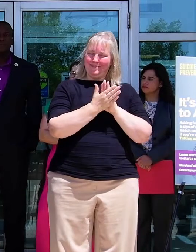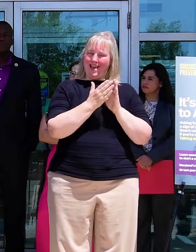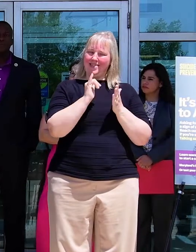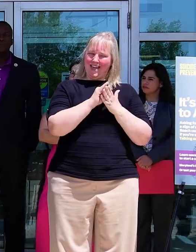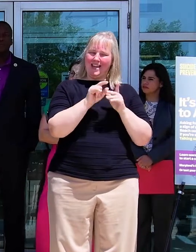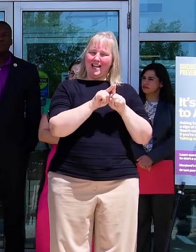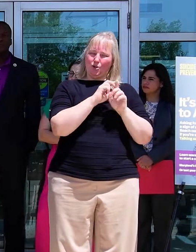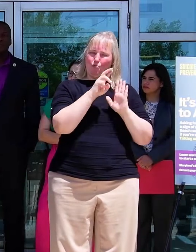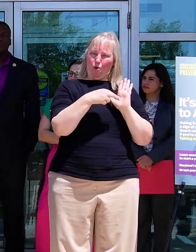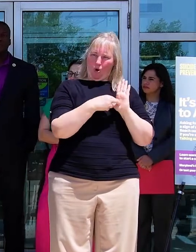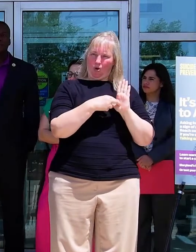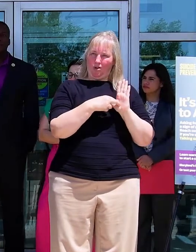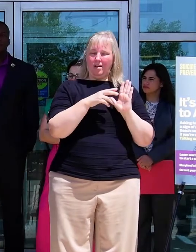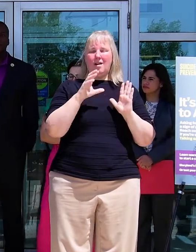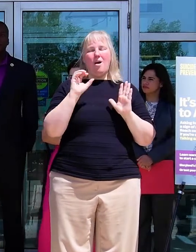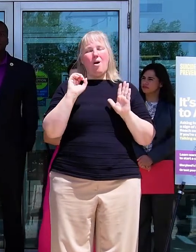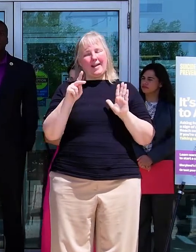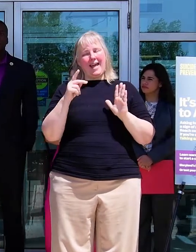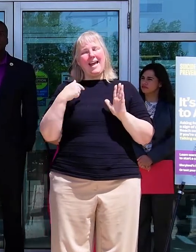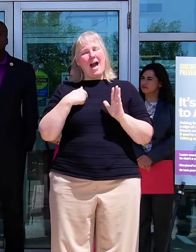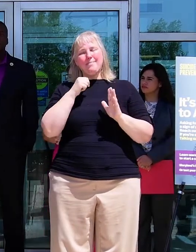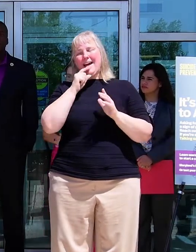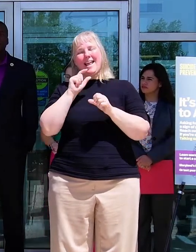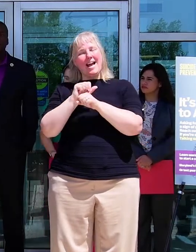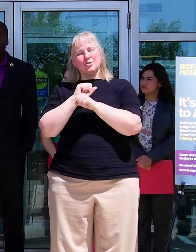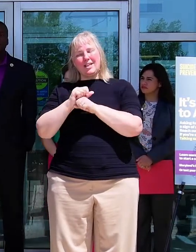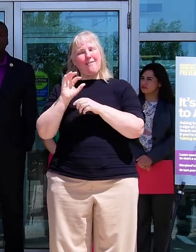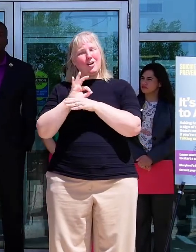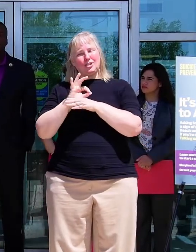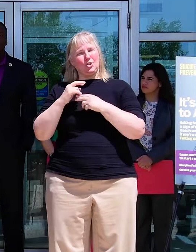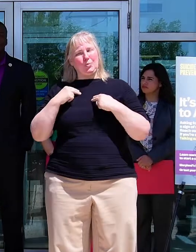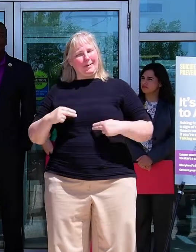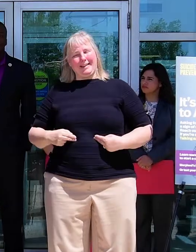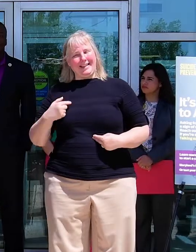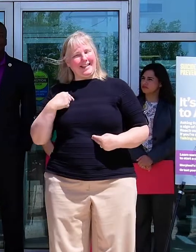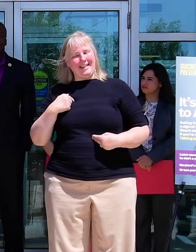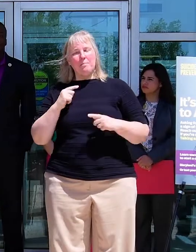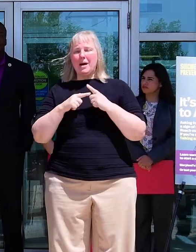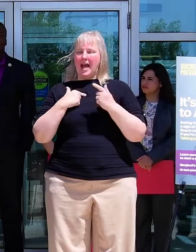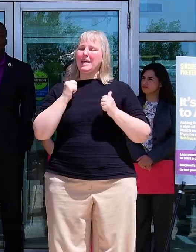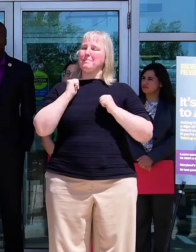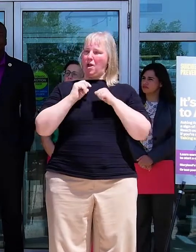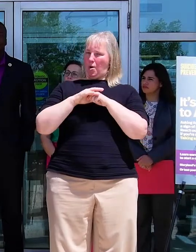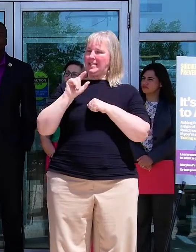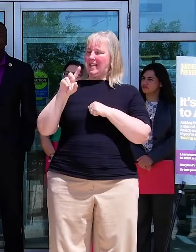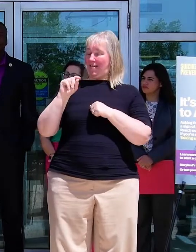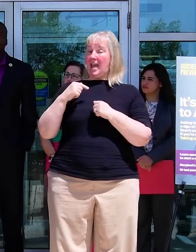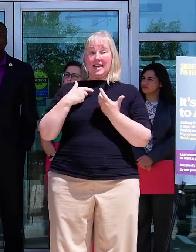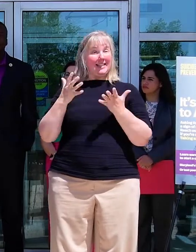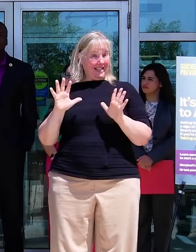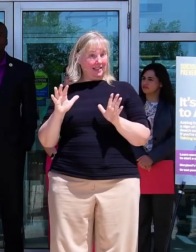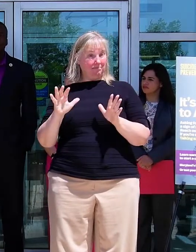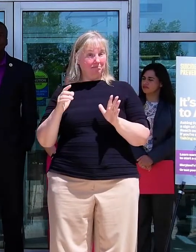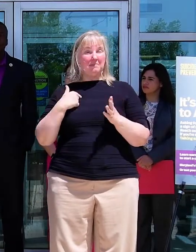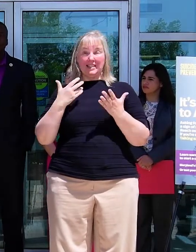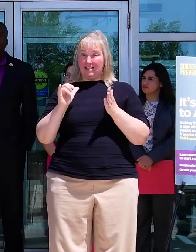actually a functional human being, I can play one on TV, and so I did, right? And I did that for years.